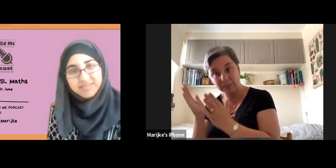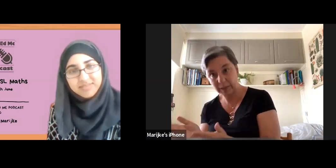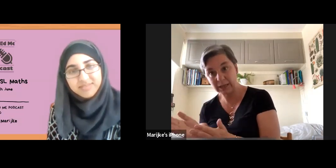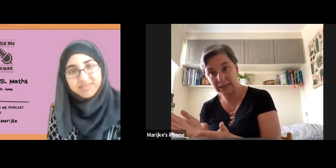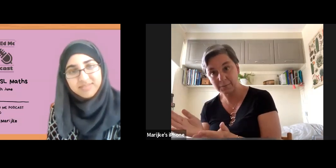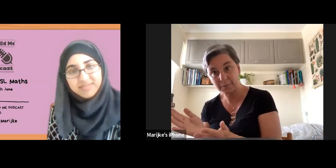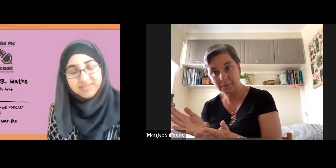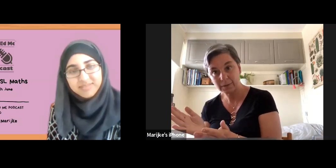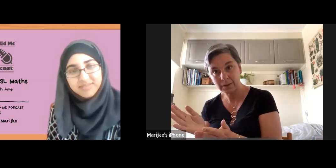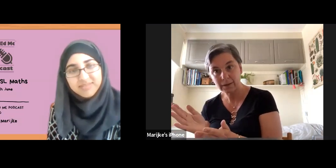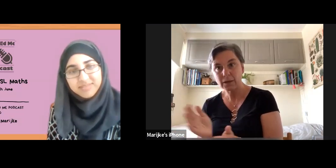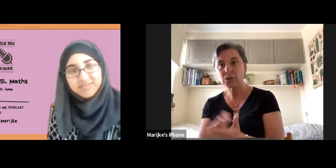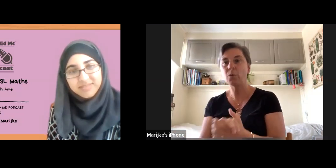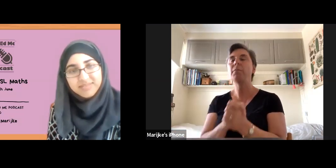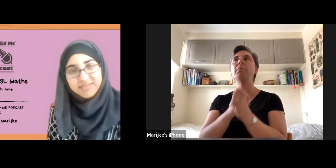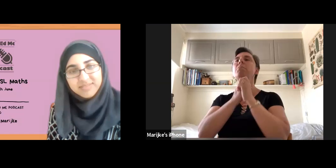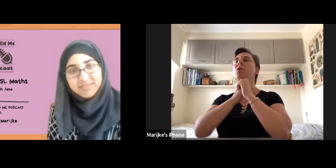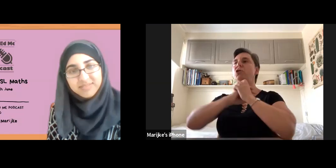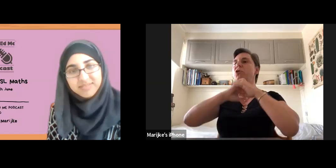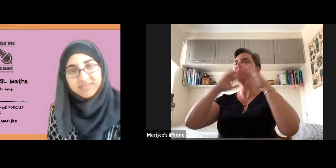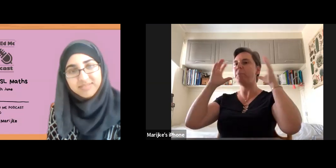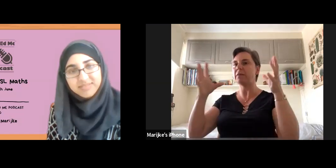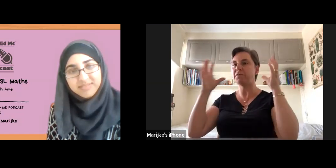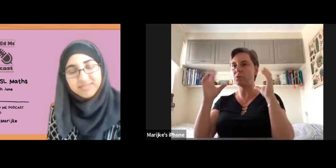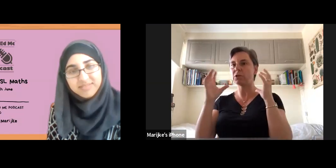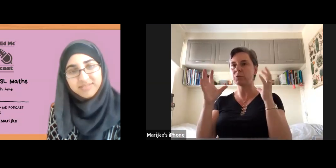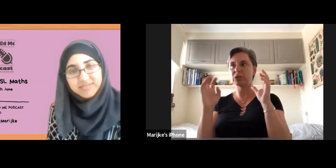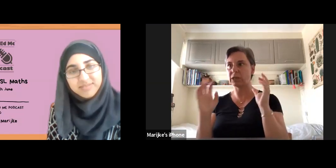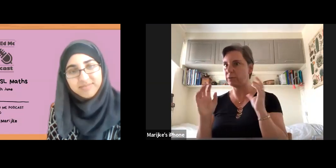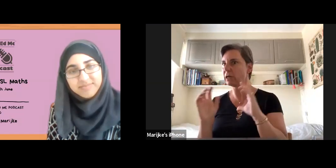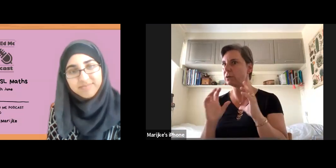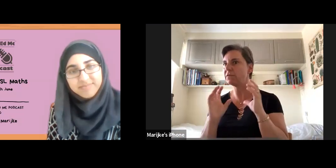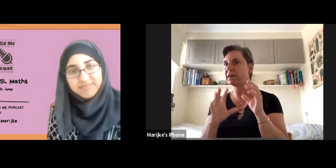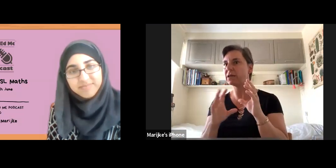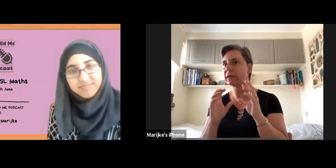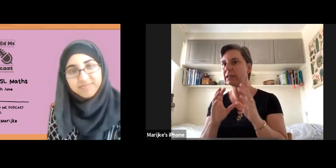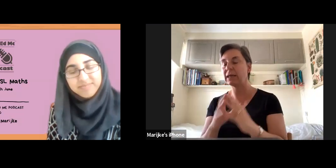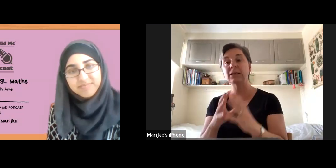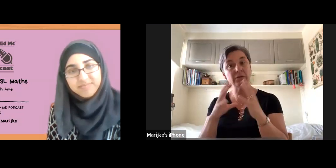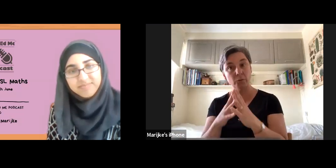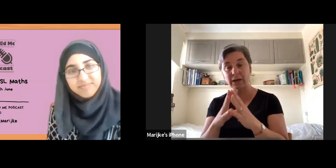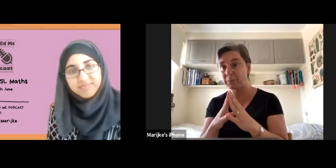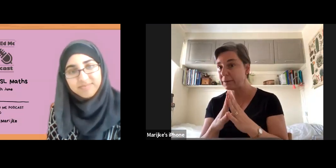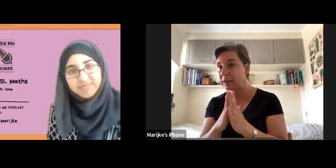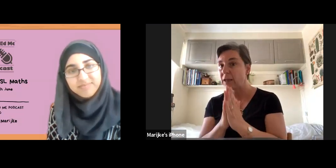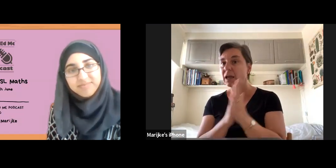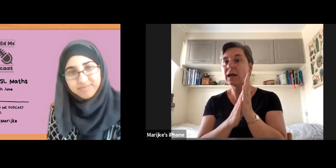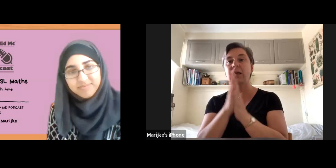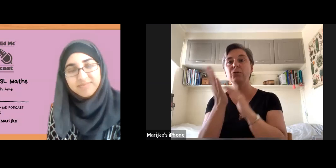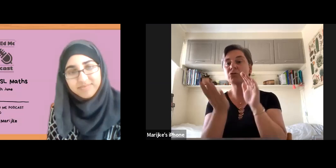speak. So a much, much bigger focus, which I learned very quickly, is on the vocab. And I used to